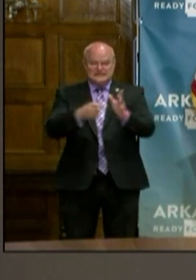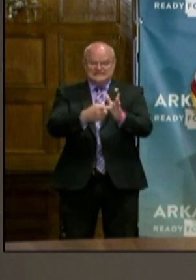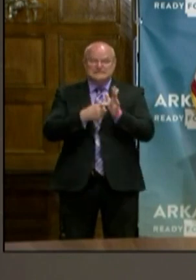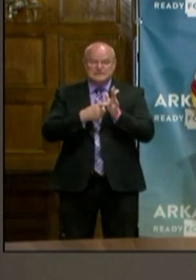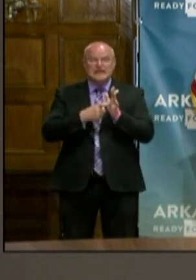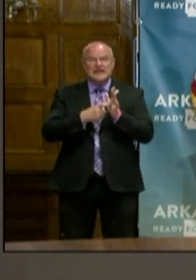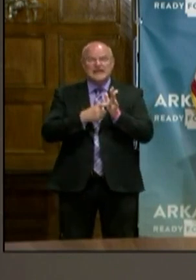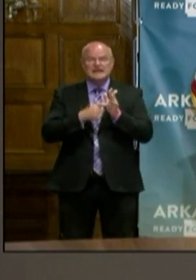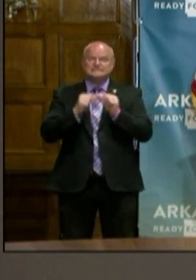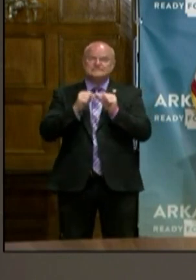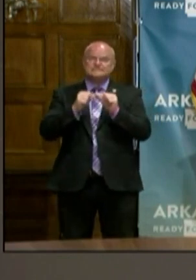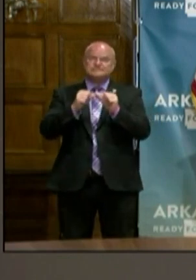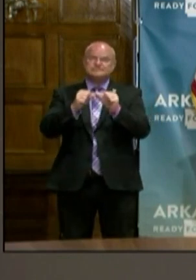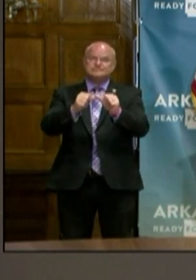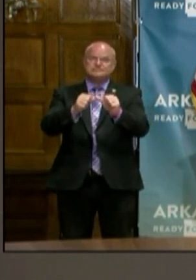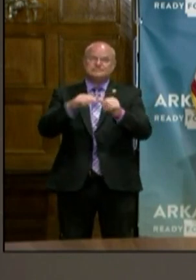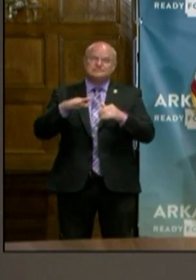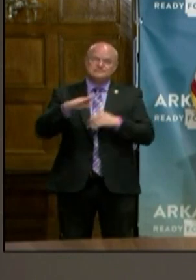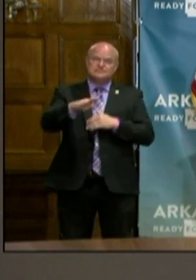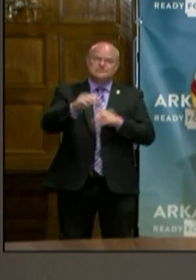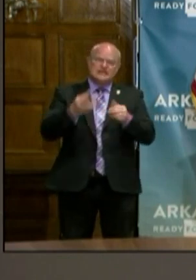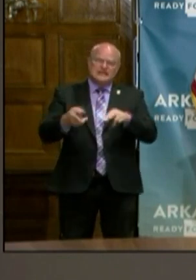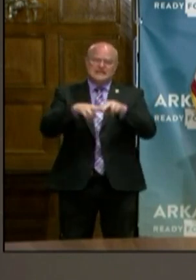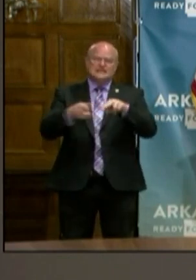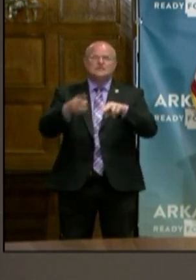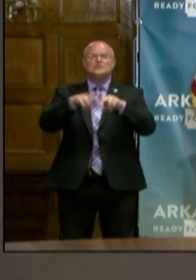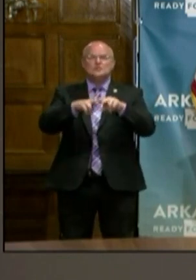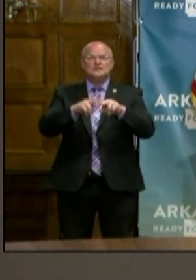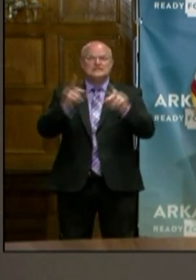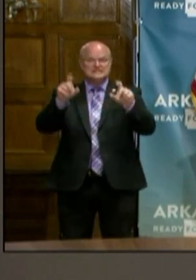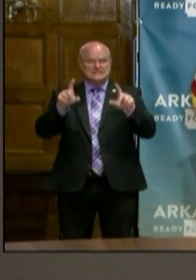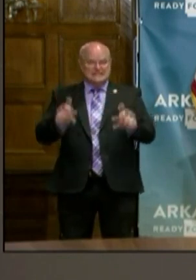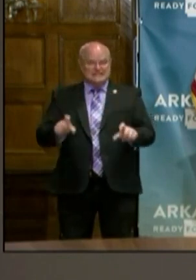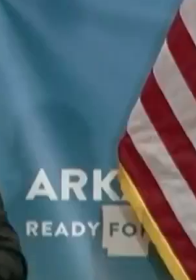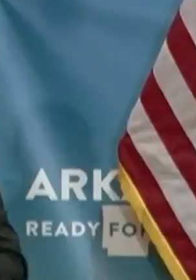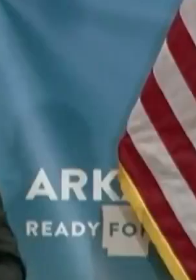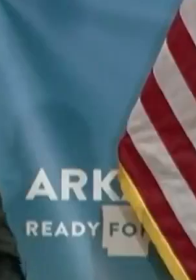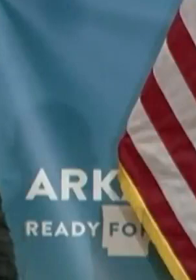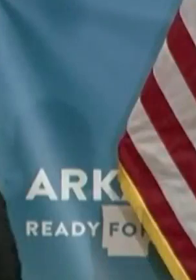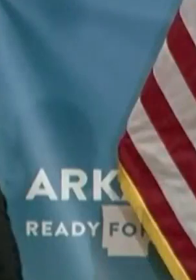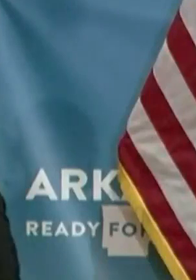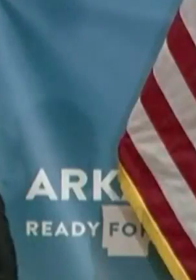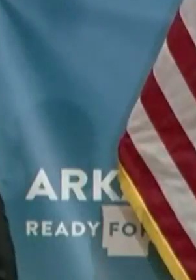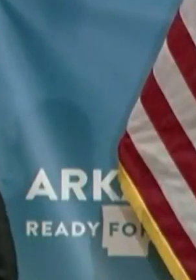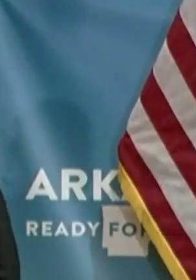demand has remained steady, and we've been able to increase our testing.